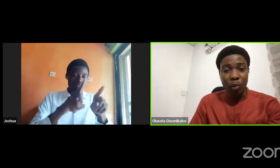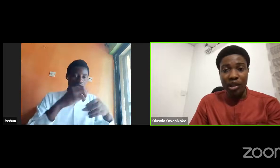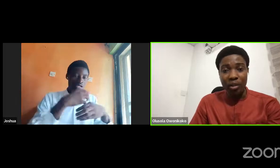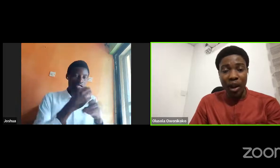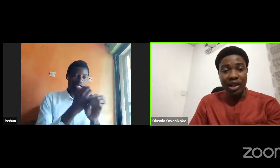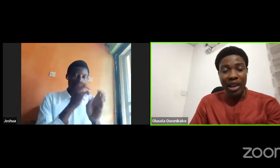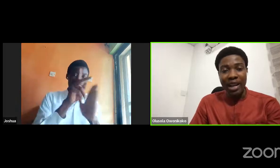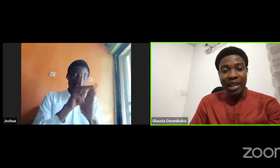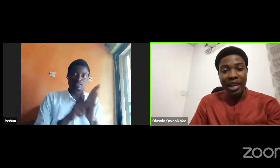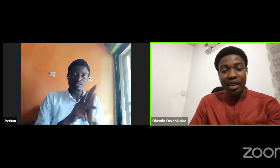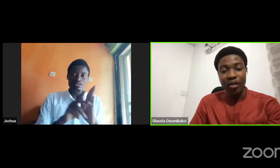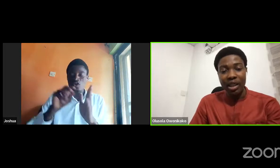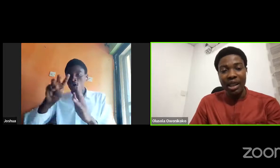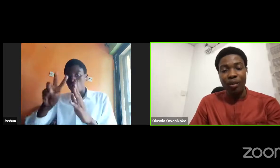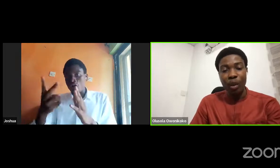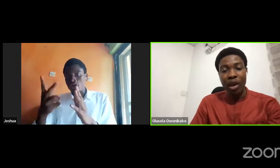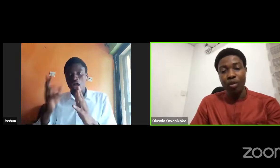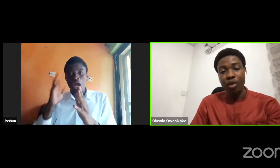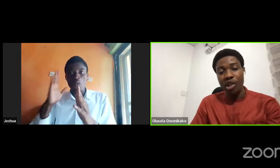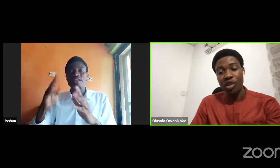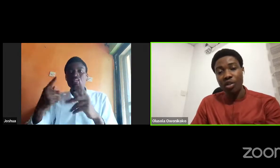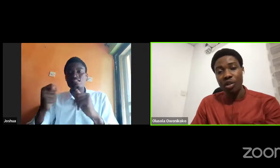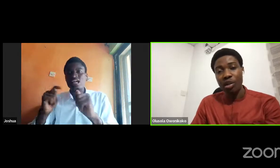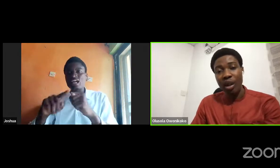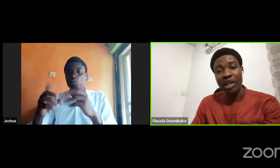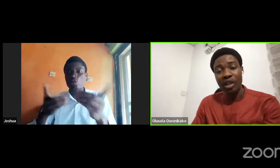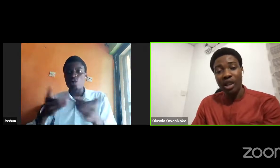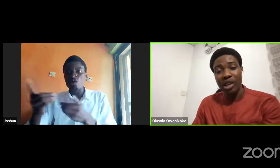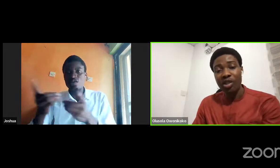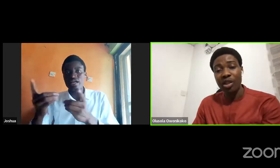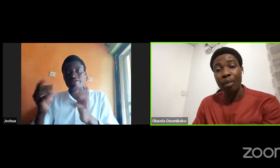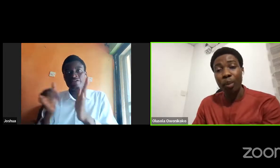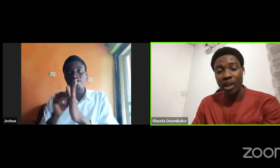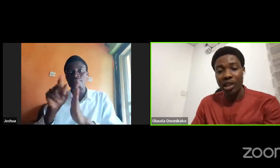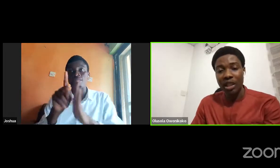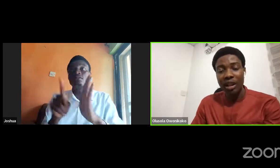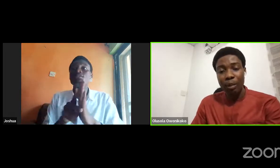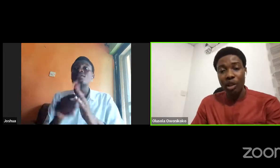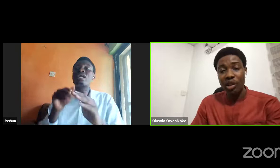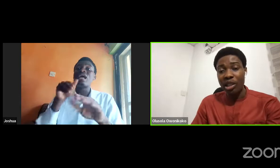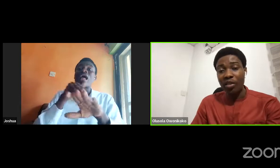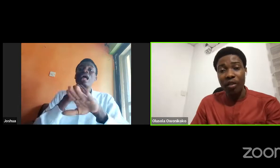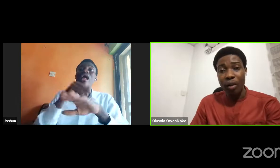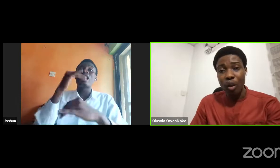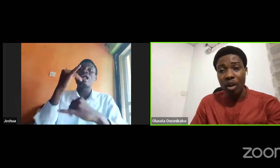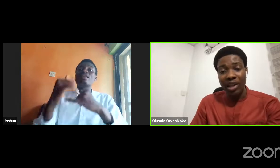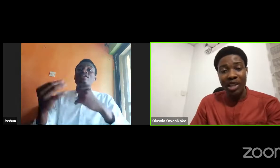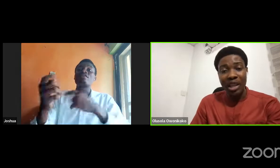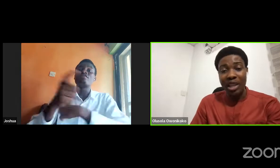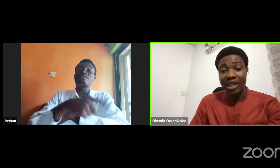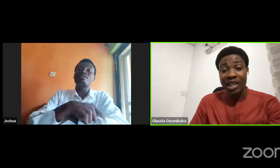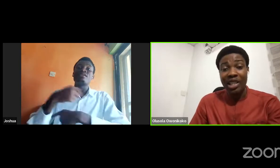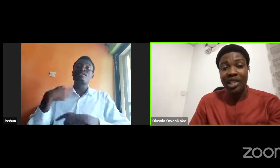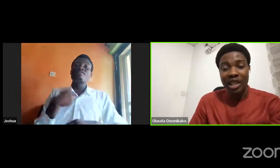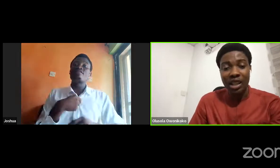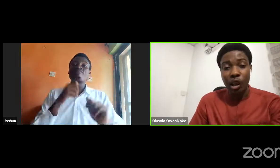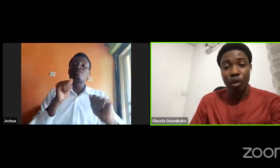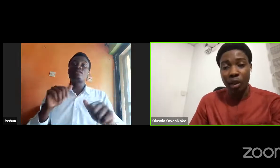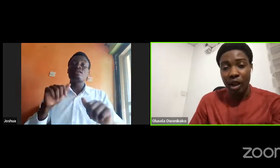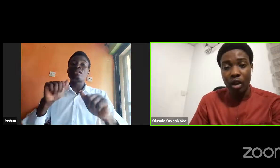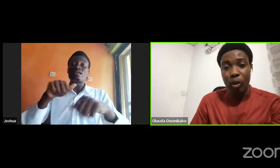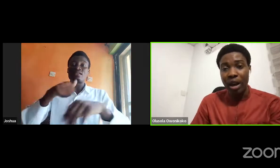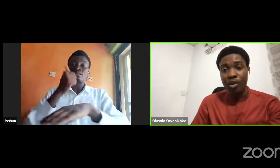this equipment, right? And at the end of the day, if we're able to institute the right organizational policy, because this framework and standards